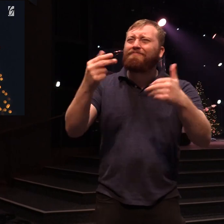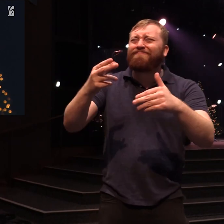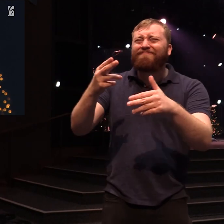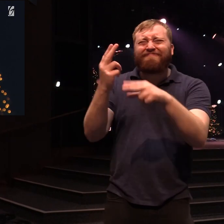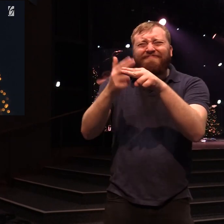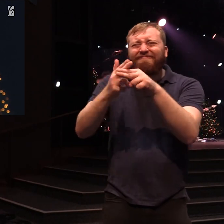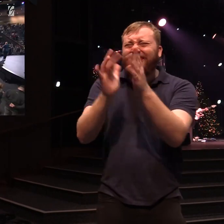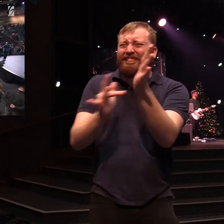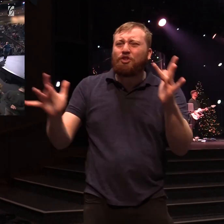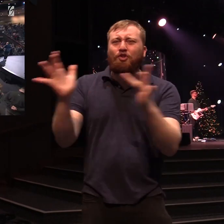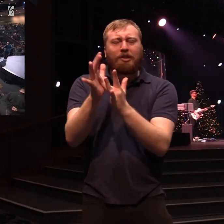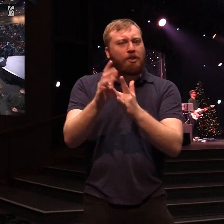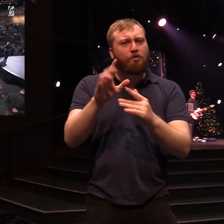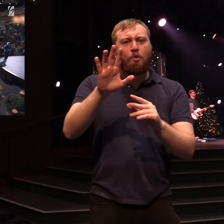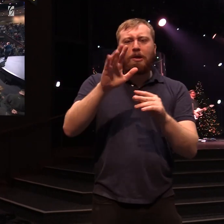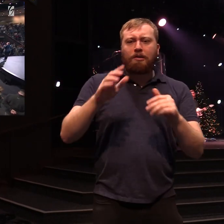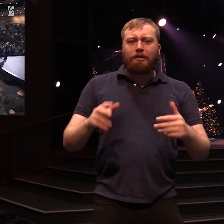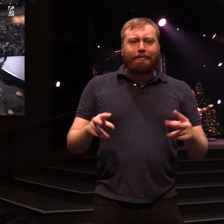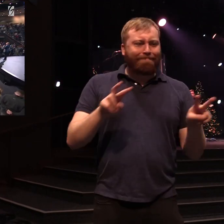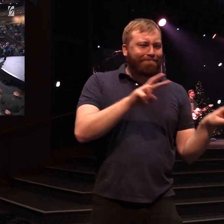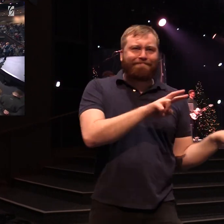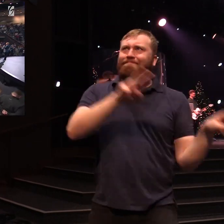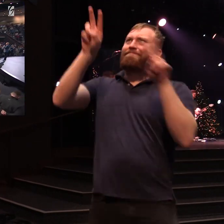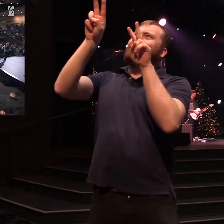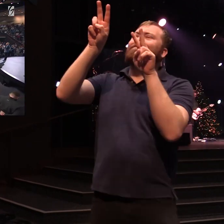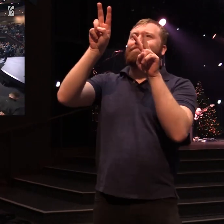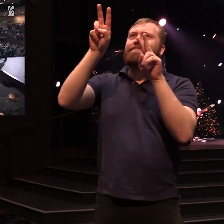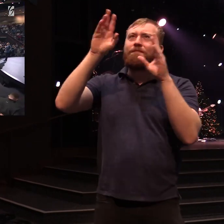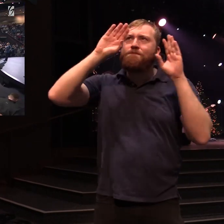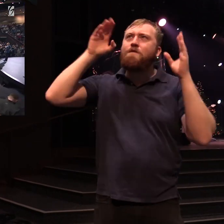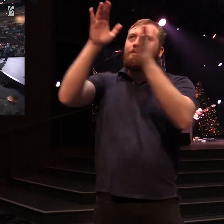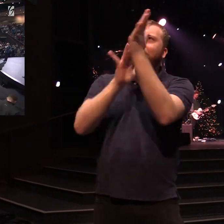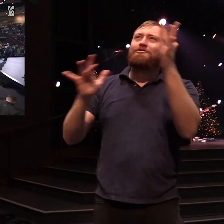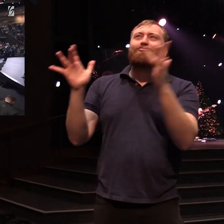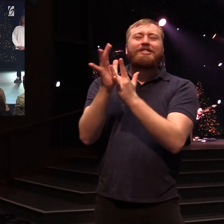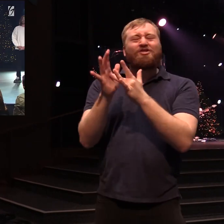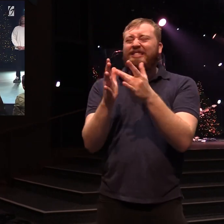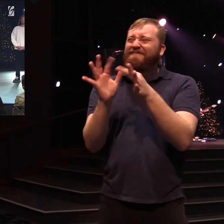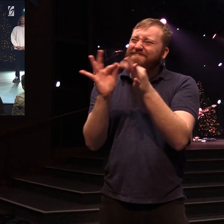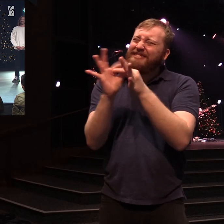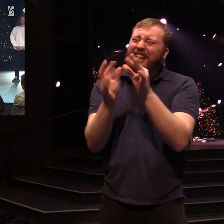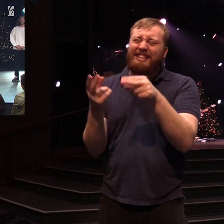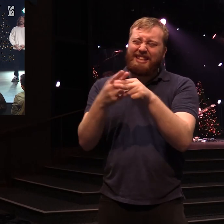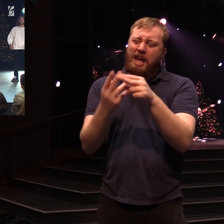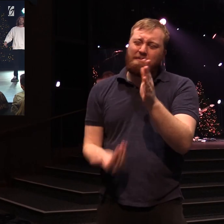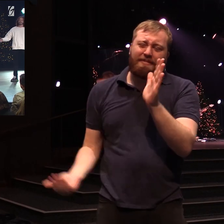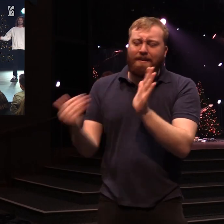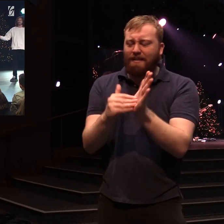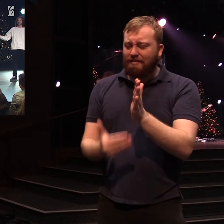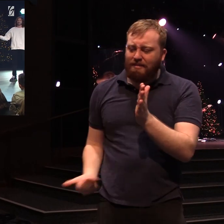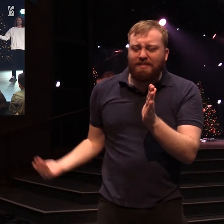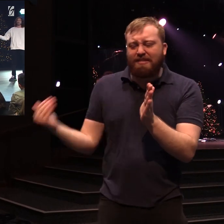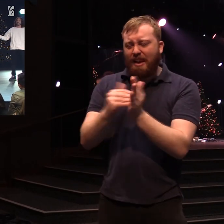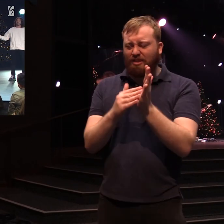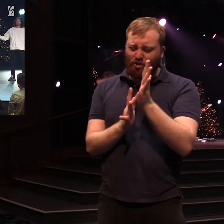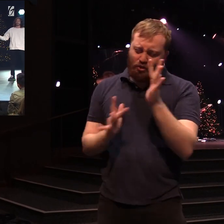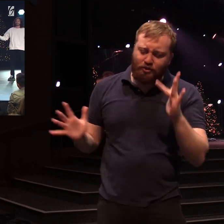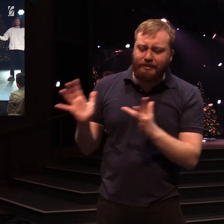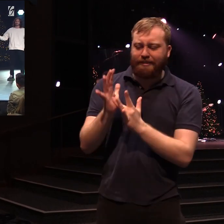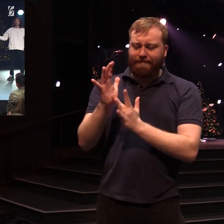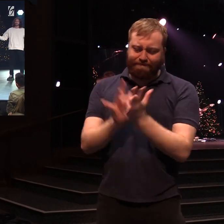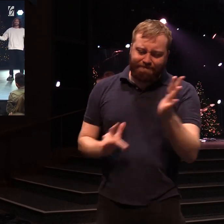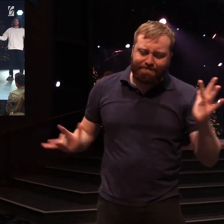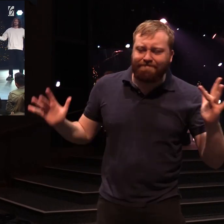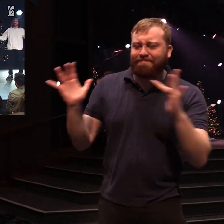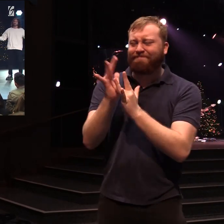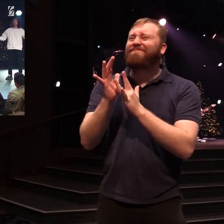your spiritual eyes turn to Jesus, and just say his name. Say Jesus. Jesus. Thank you, Lord,